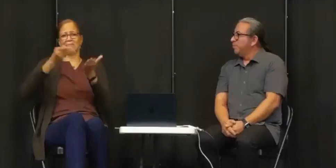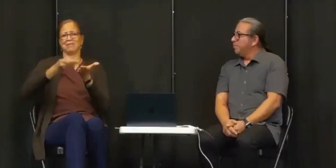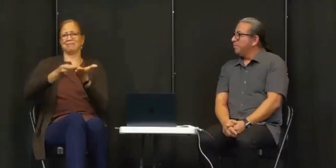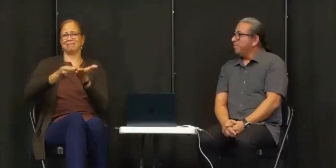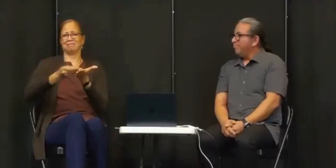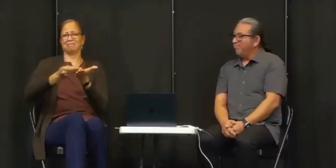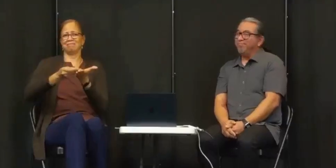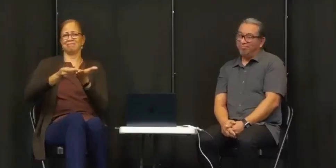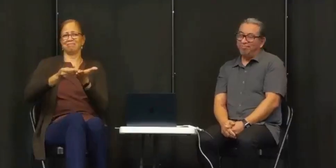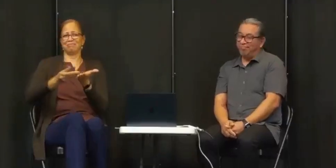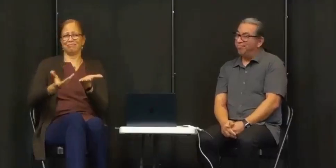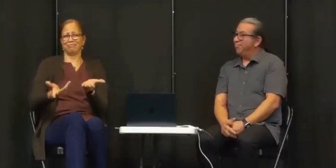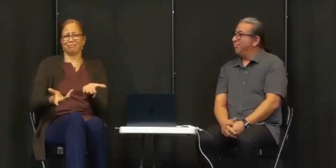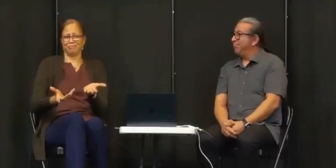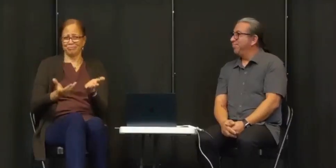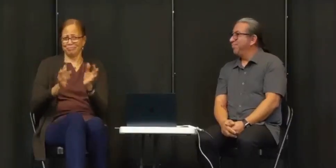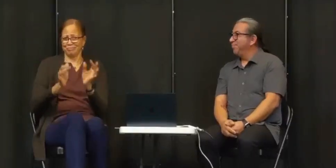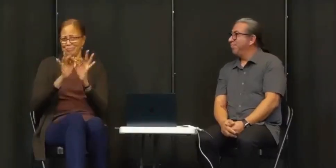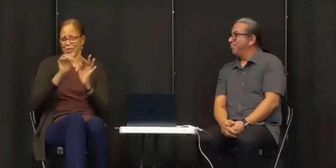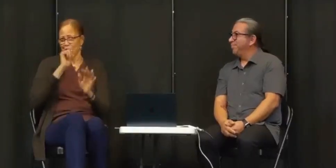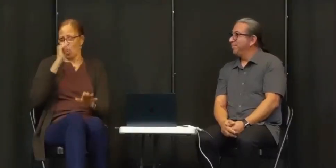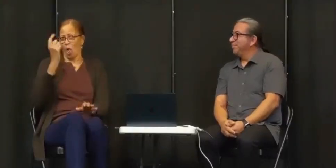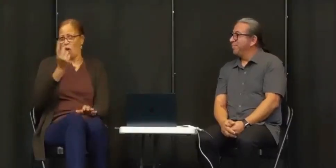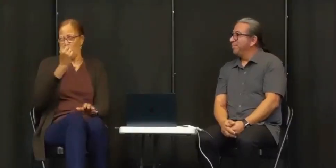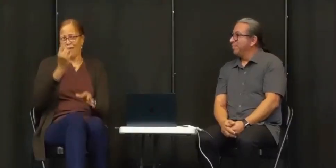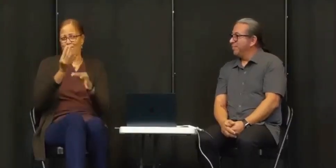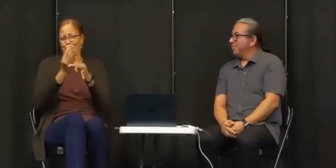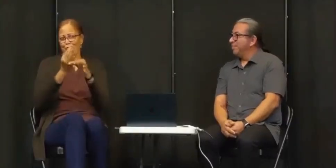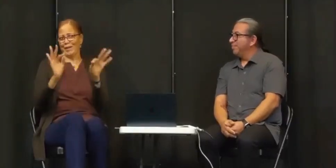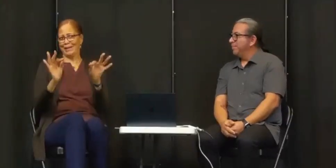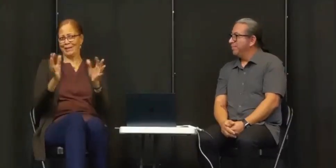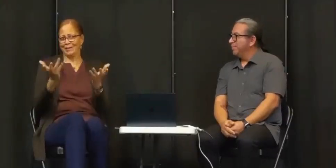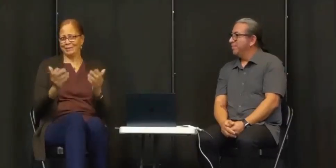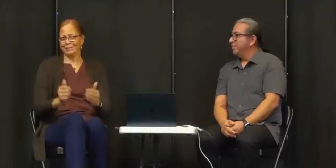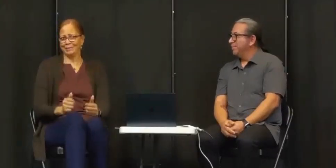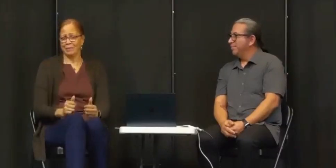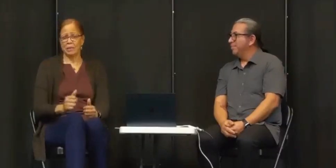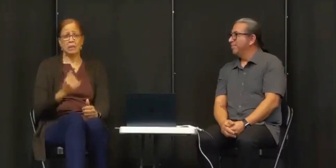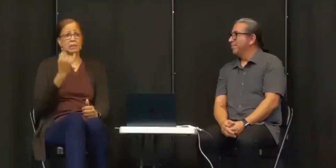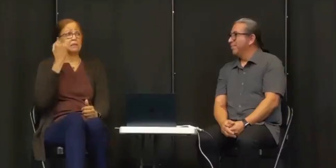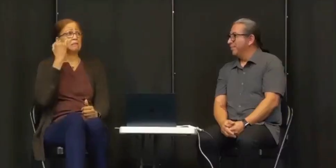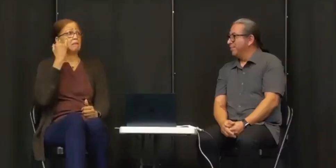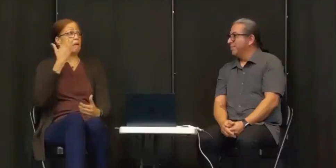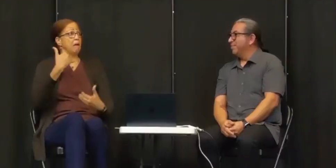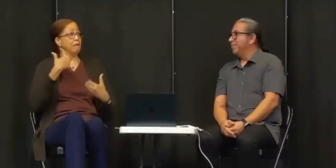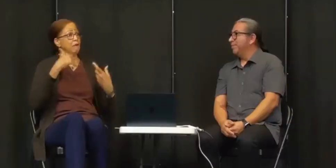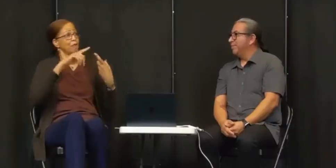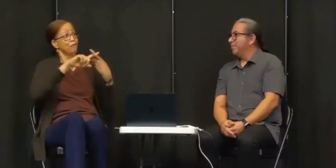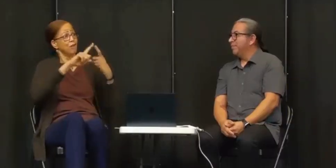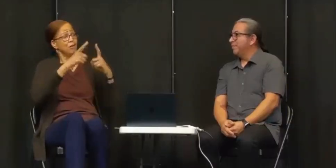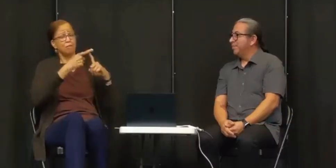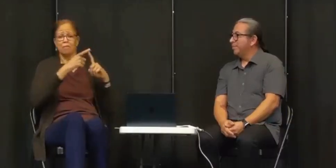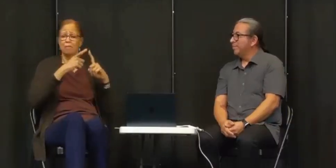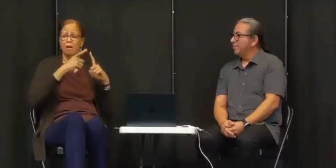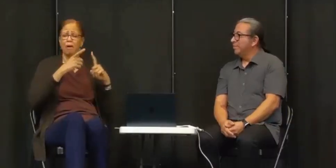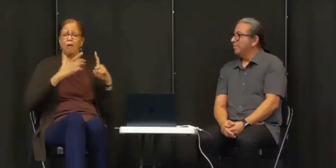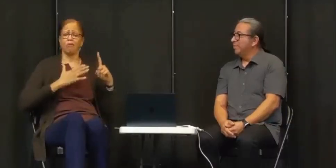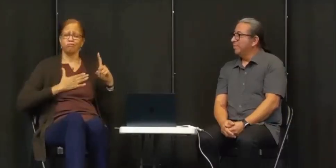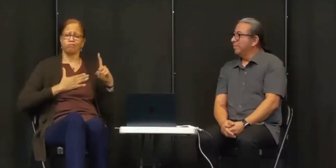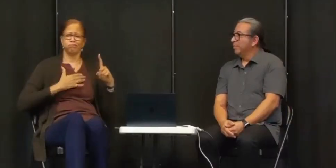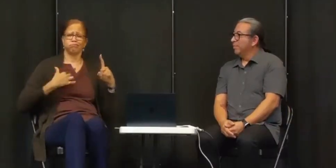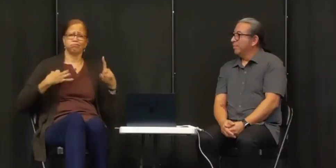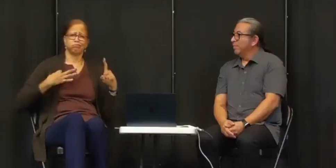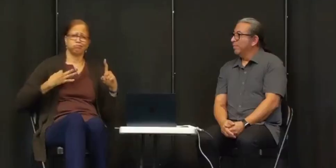is great. The big issue again is going to be the money. How are you going to pay for the interpreter? They're not always free. They're not always going to be able to volunteer. You may